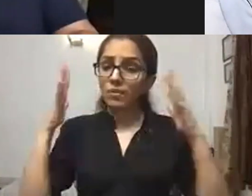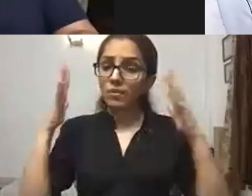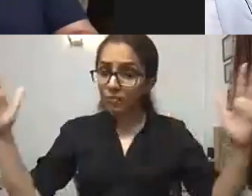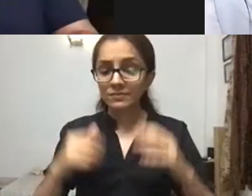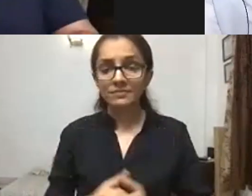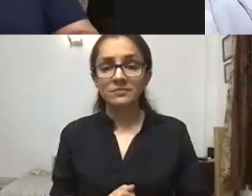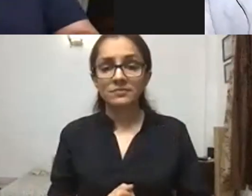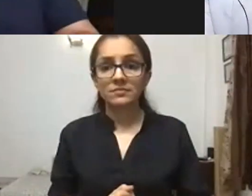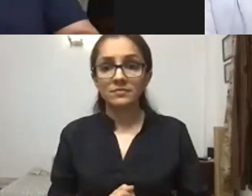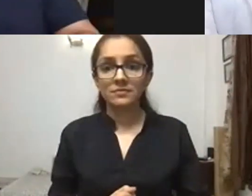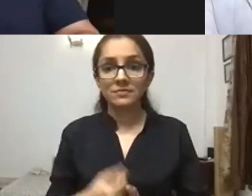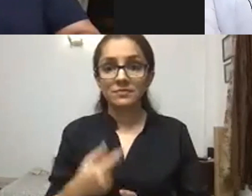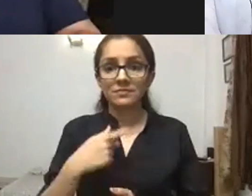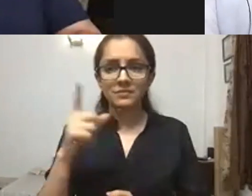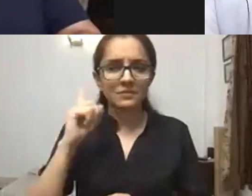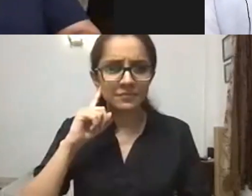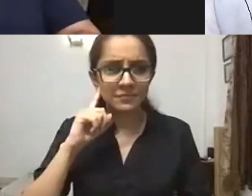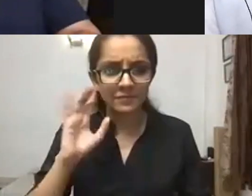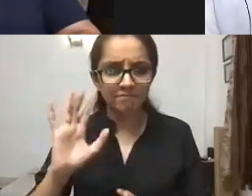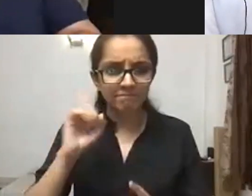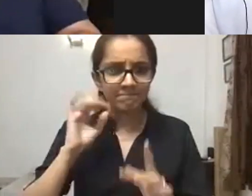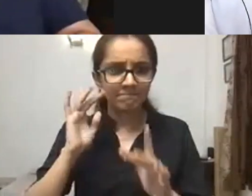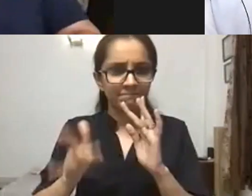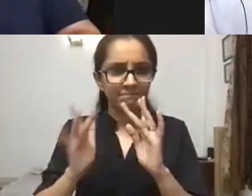When I saw here a movie,